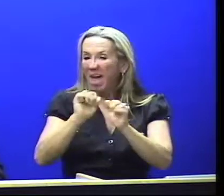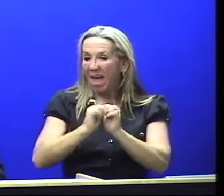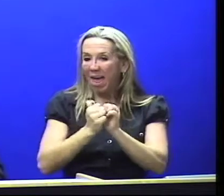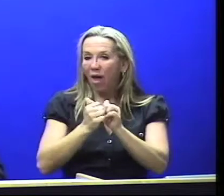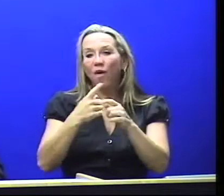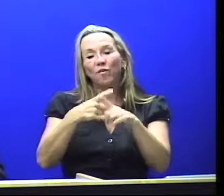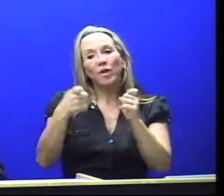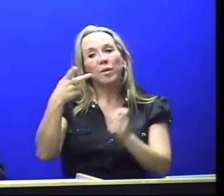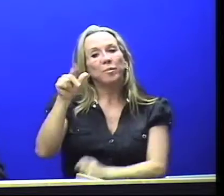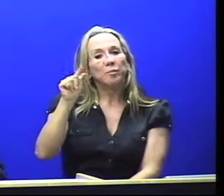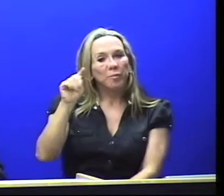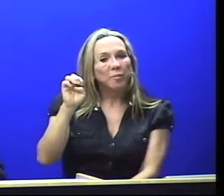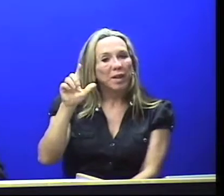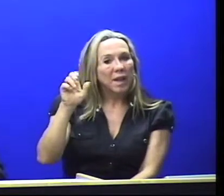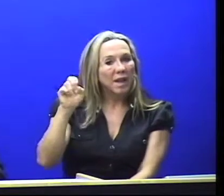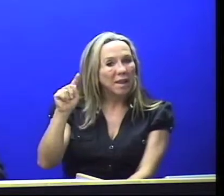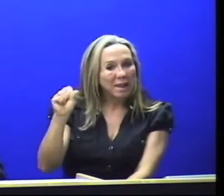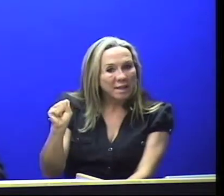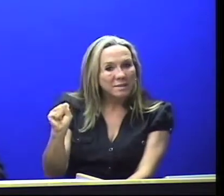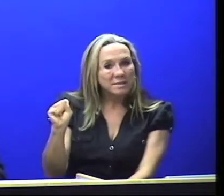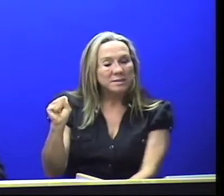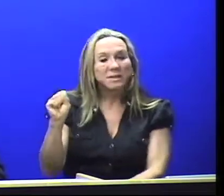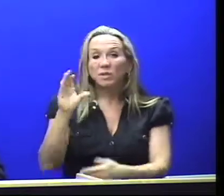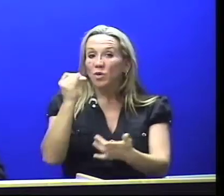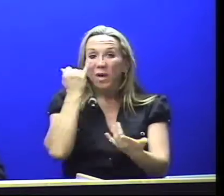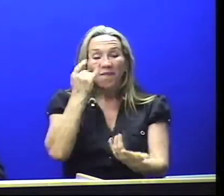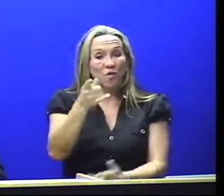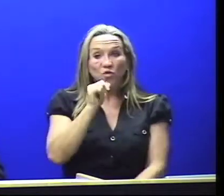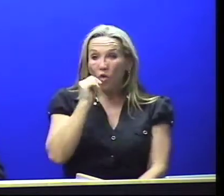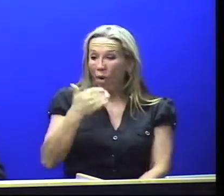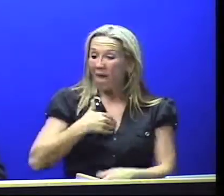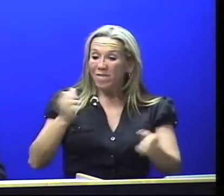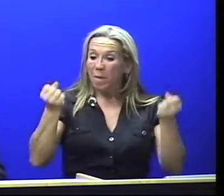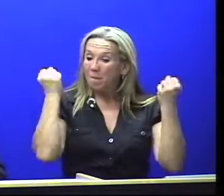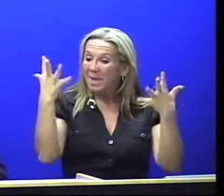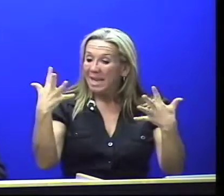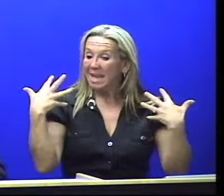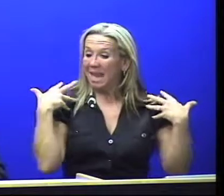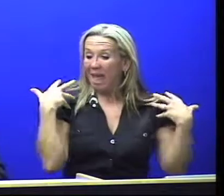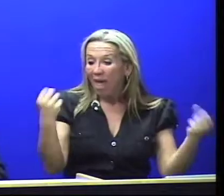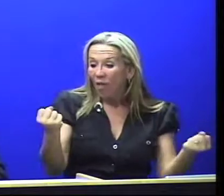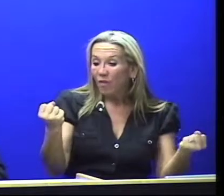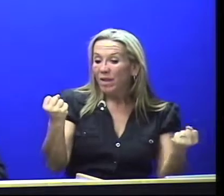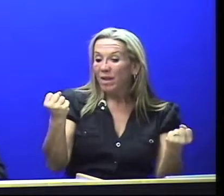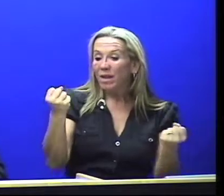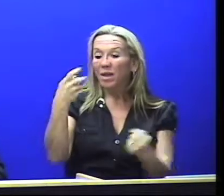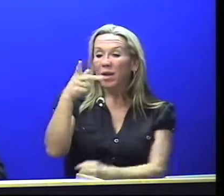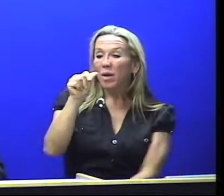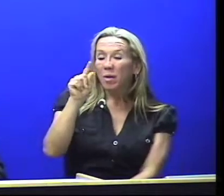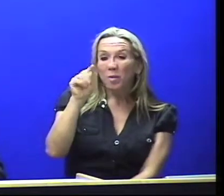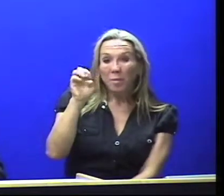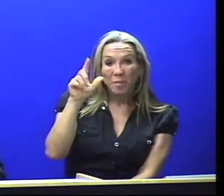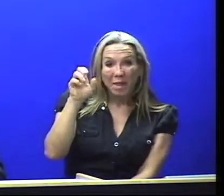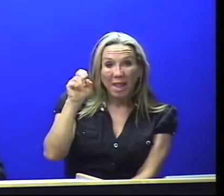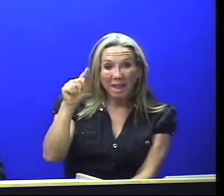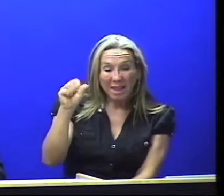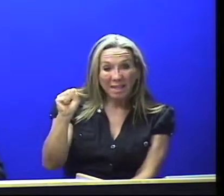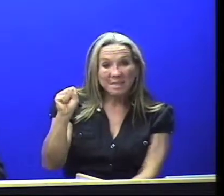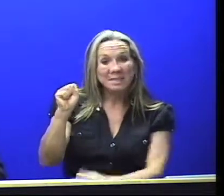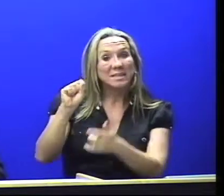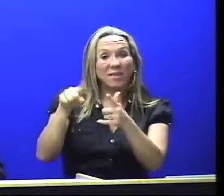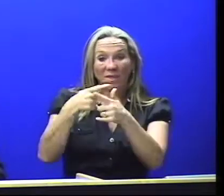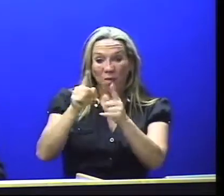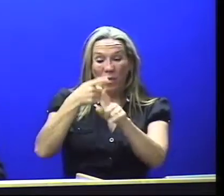platelets. So if you don't have very many healthy platelets, then when you get